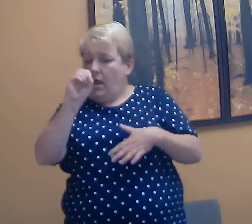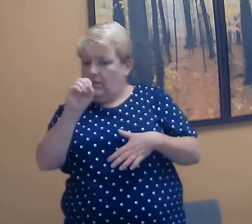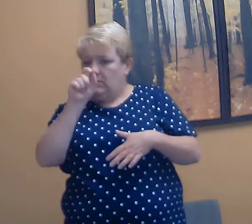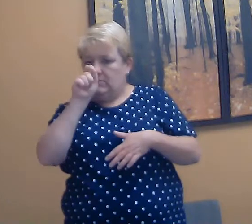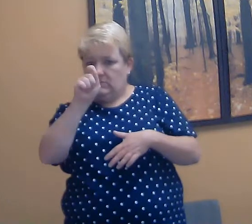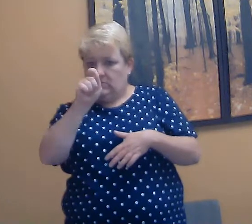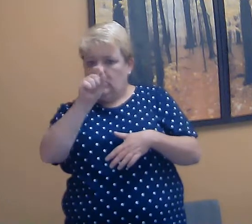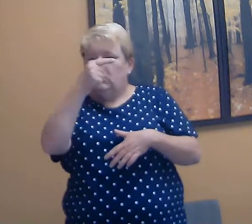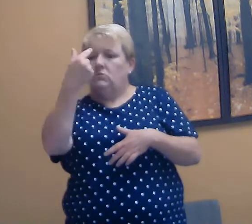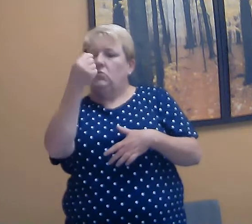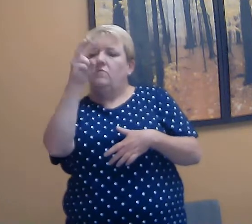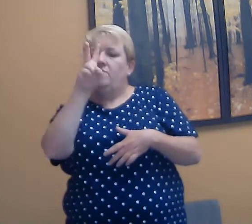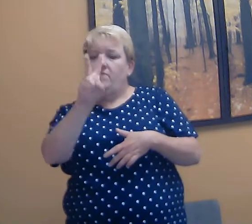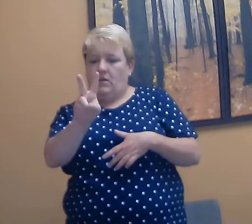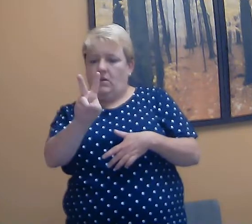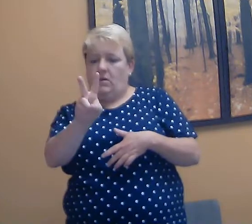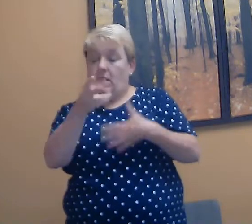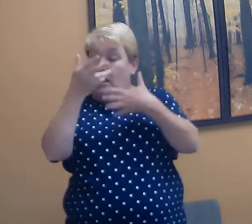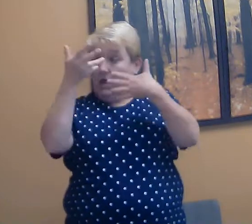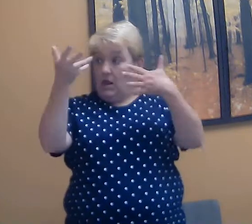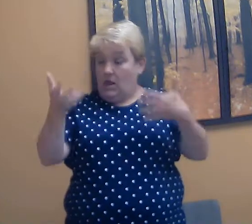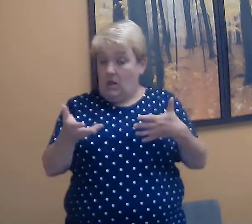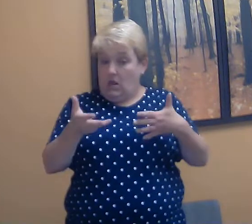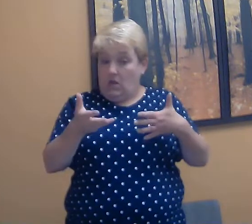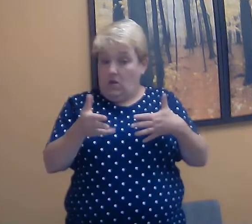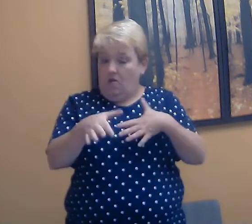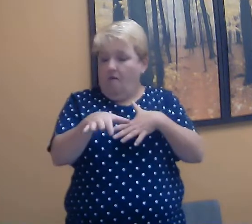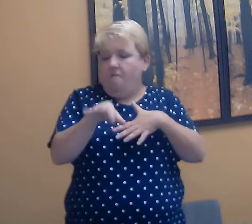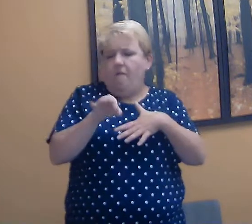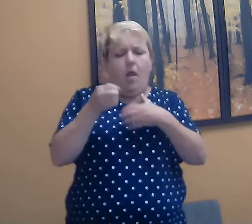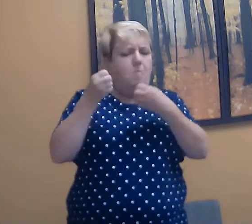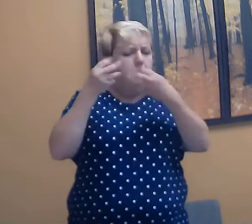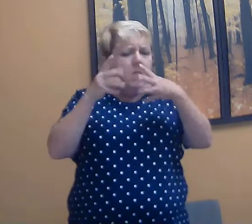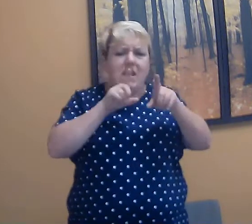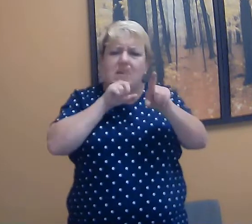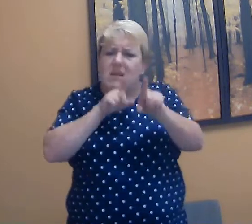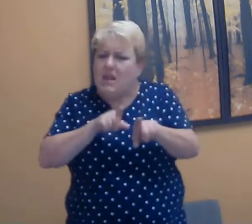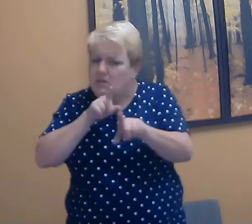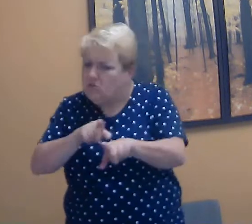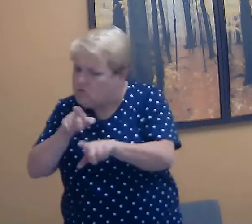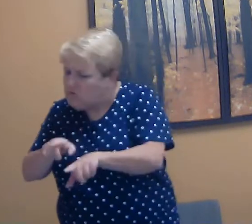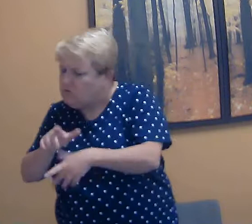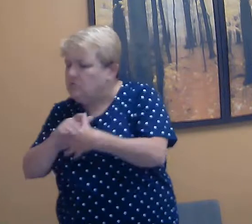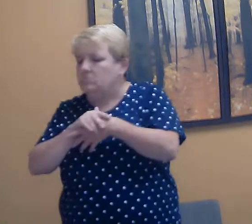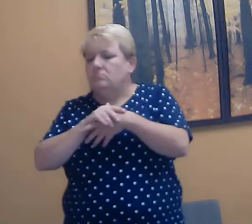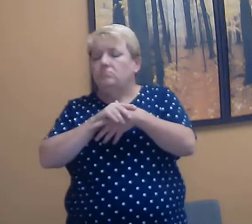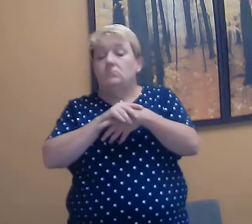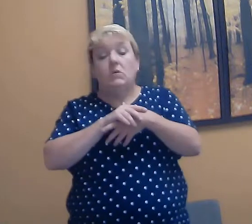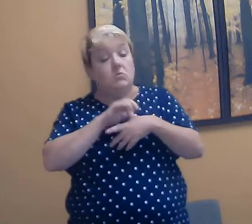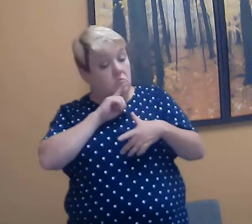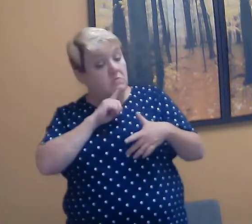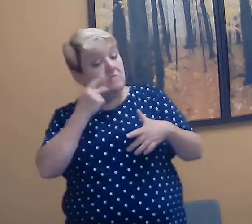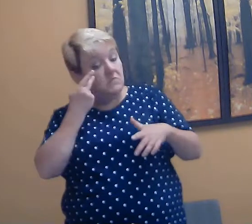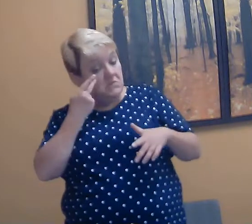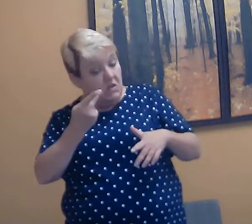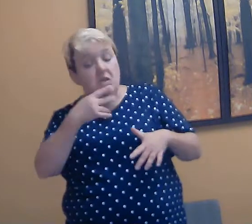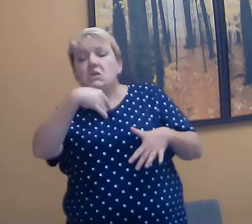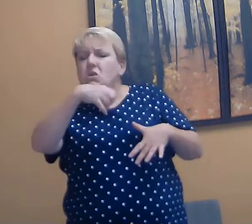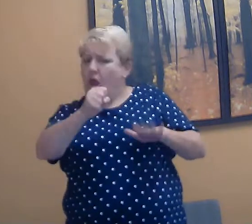www.ohiosos.gov. Here you can find many answers to the questions you may have and confirm that you're an active registered voter. You